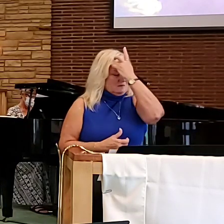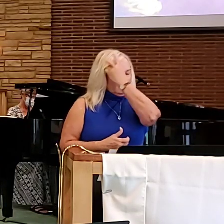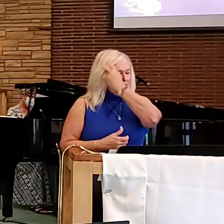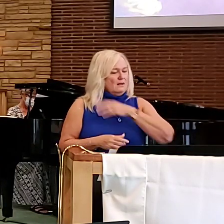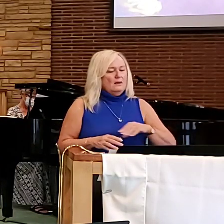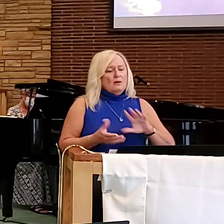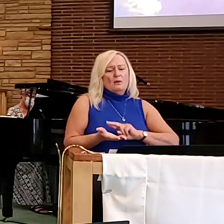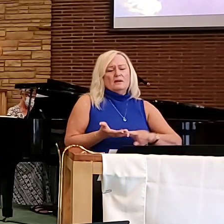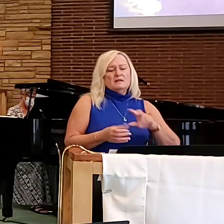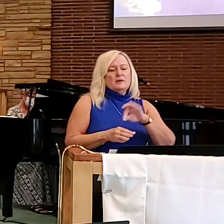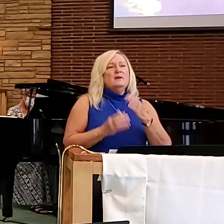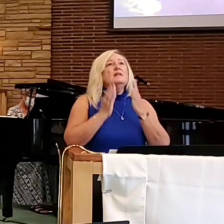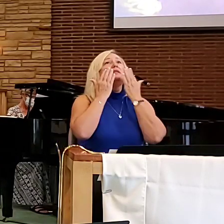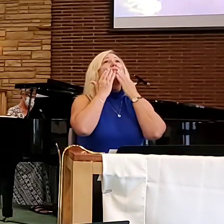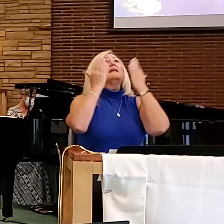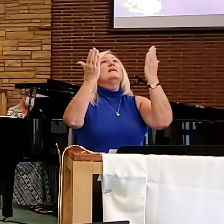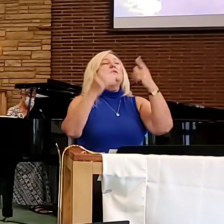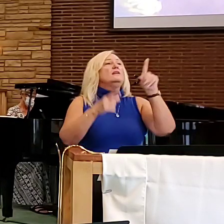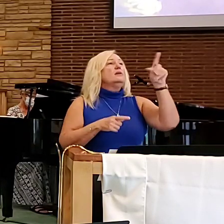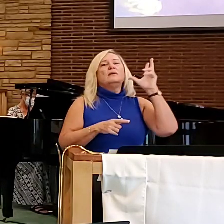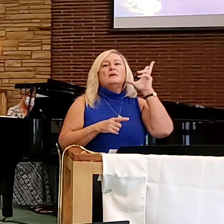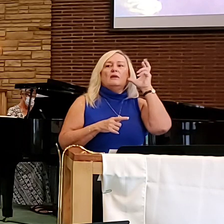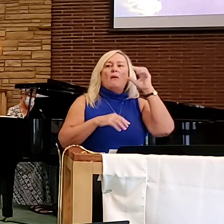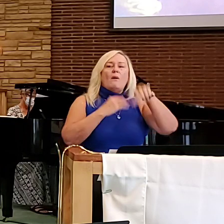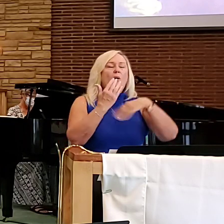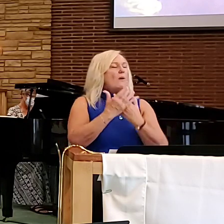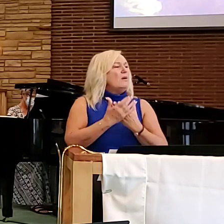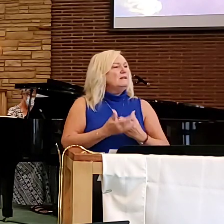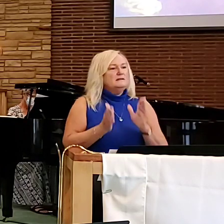O Holy Spirit, we give thanks that you hear all these prayers.